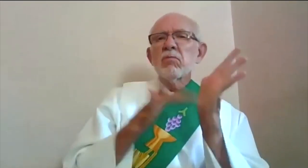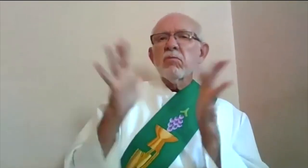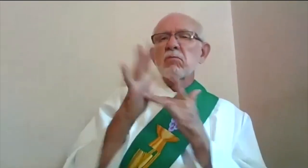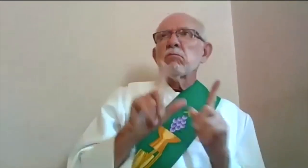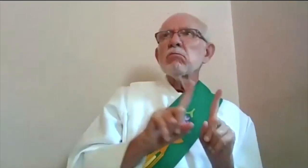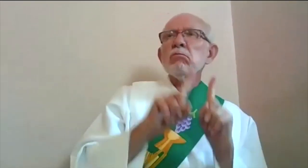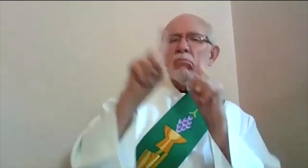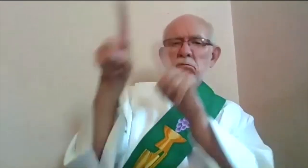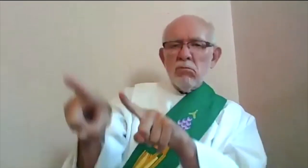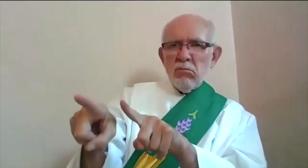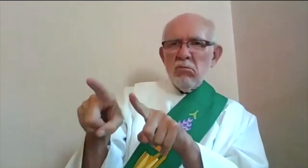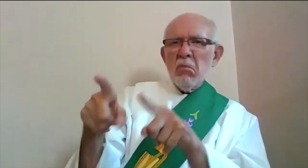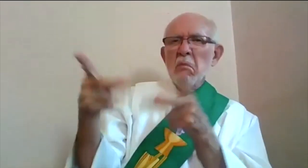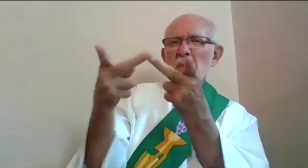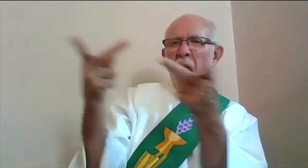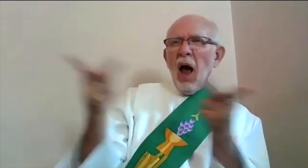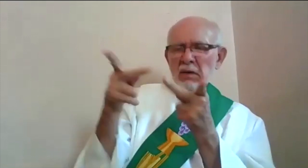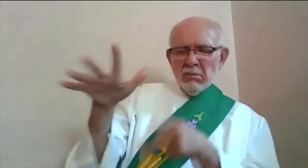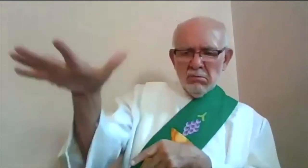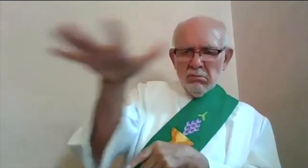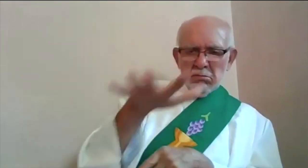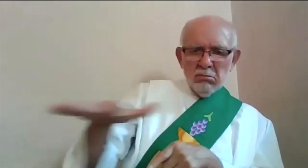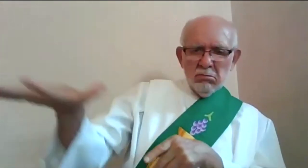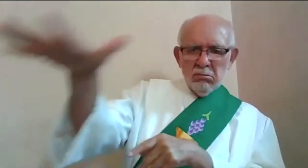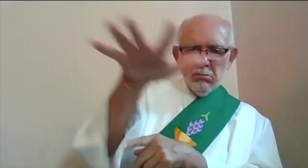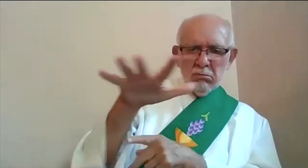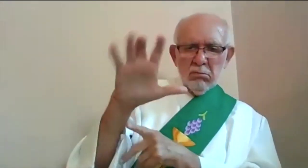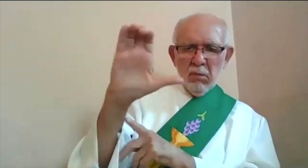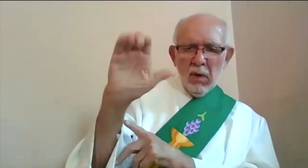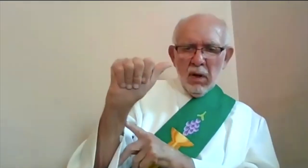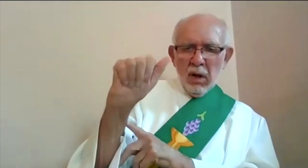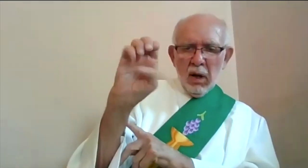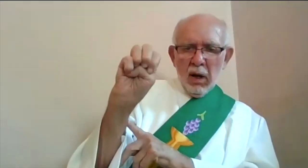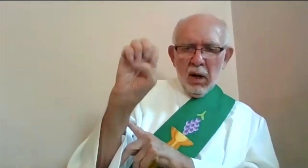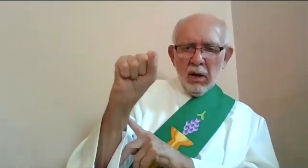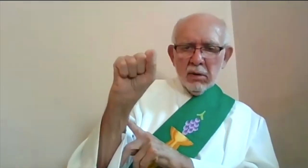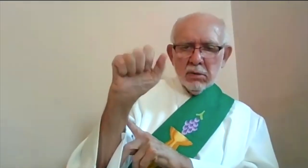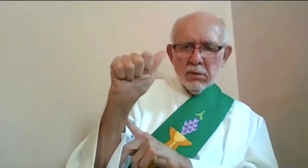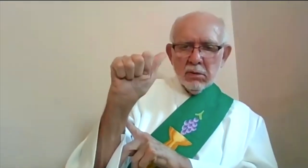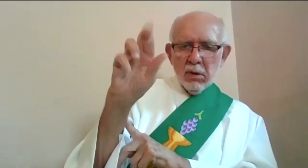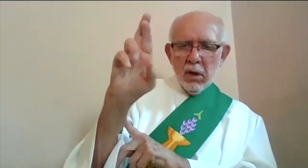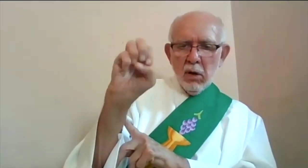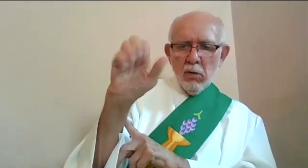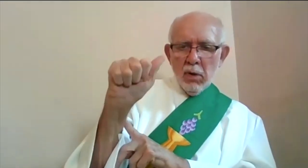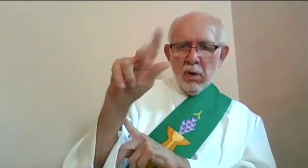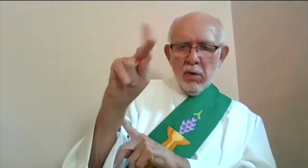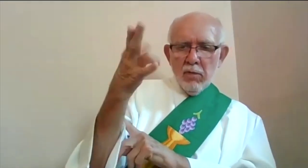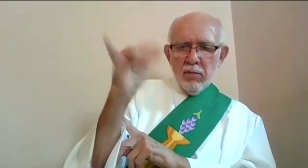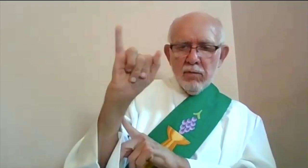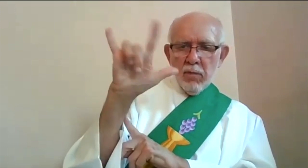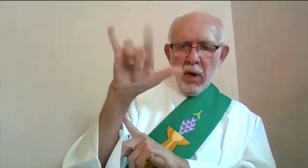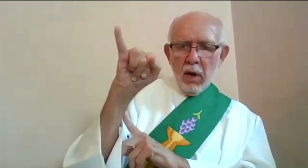Jesus went into the region of Caesarea Philippi.